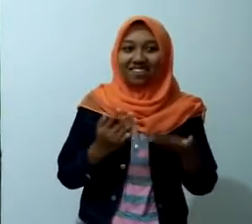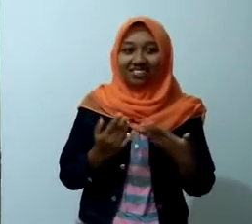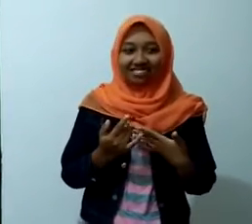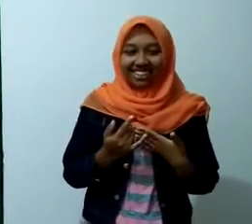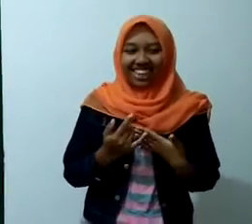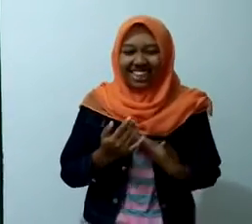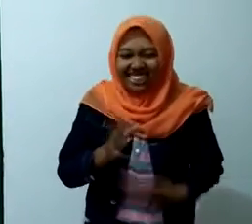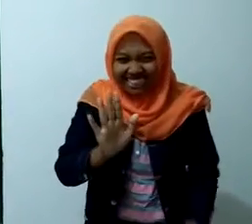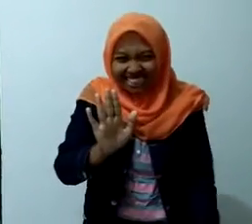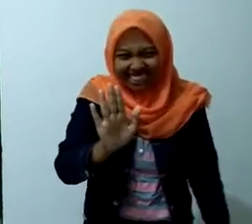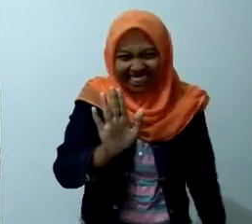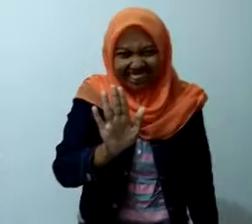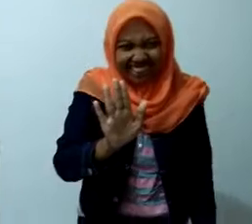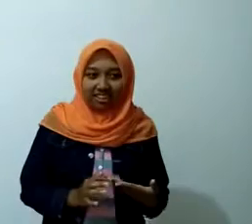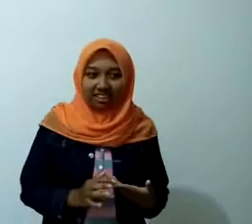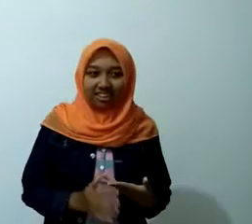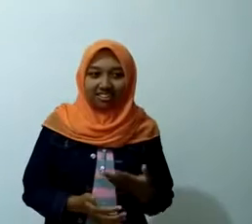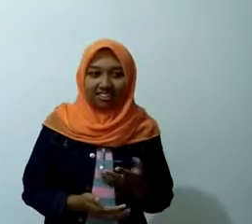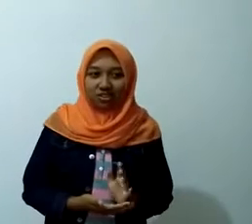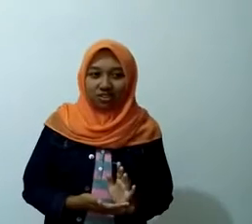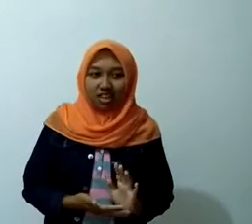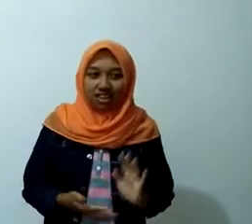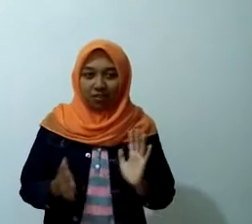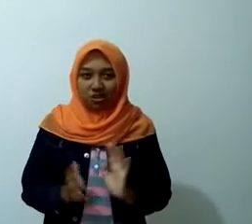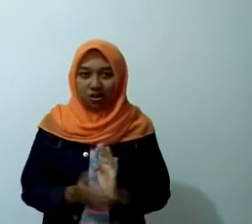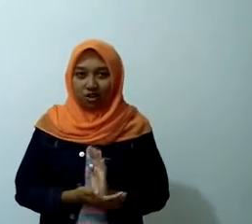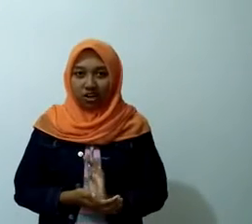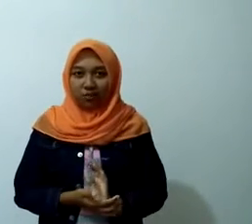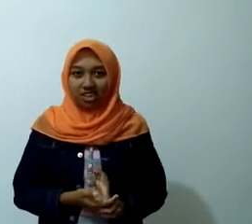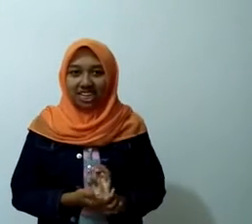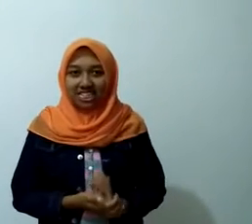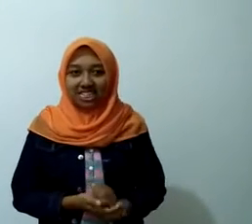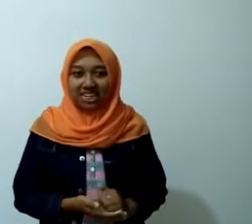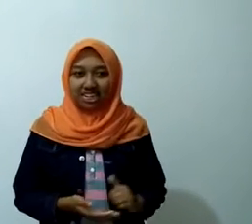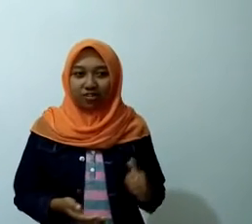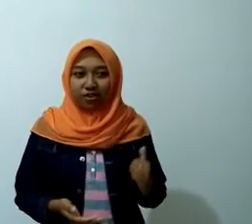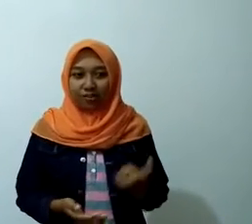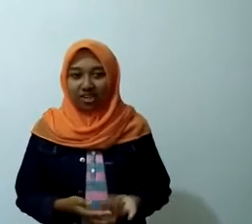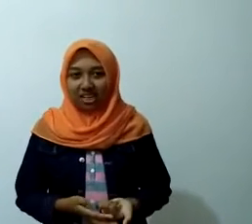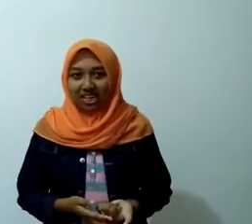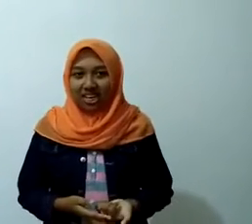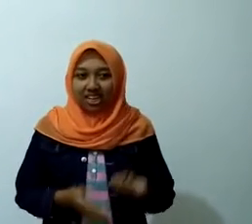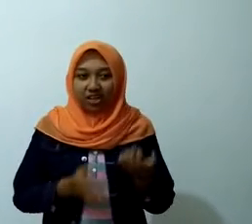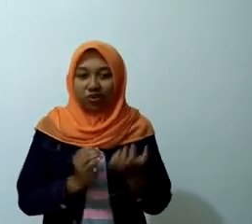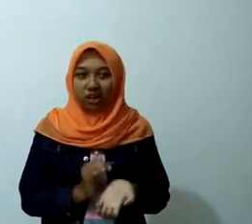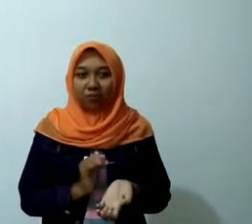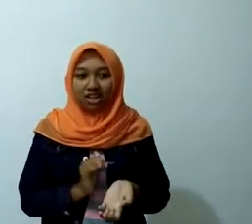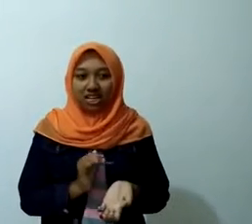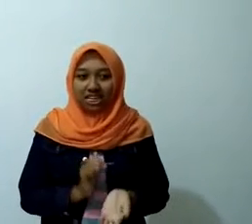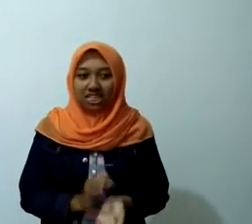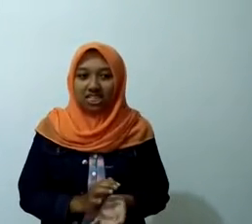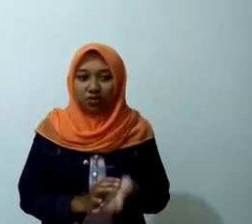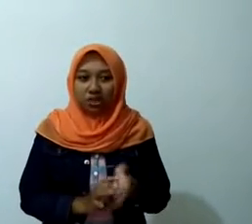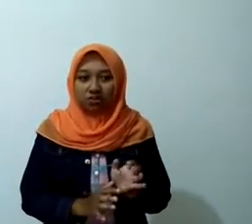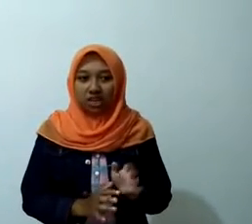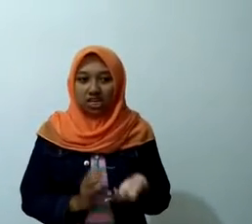understand when and the third types of vocabulary is reading vocabulary. Reading vocabulary is the